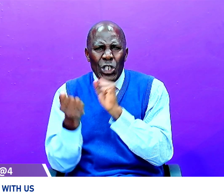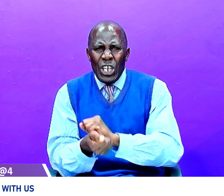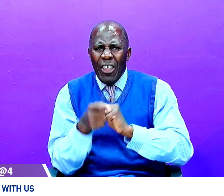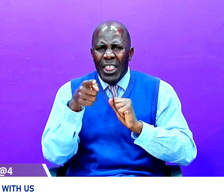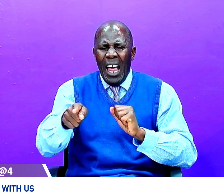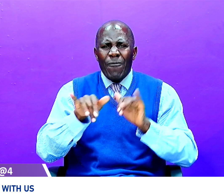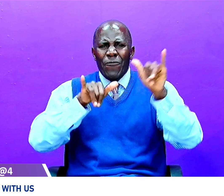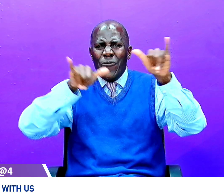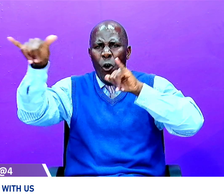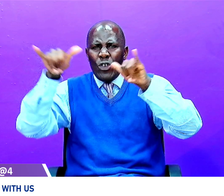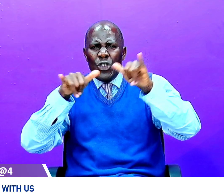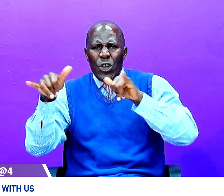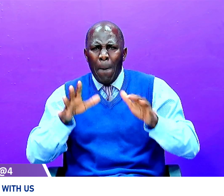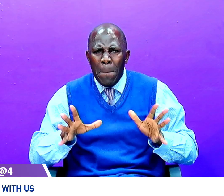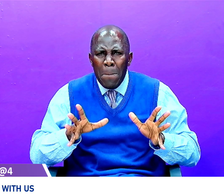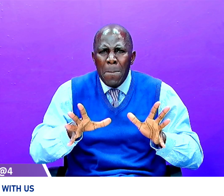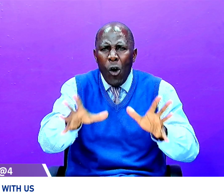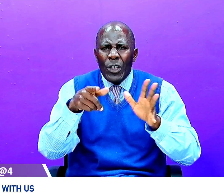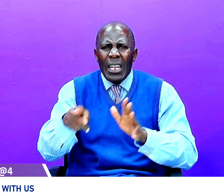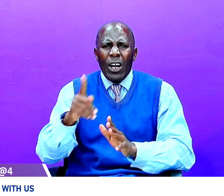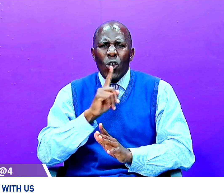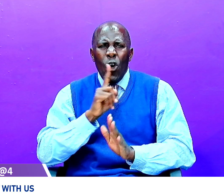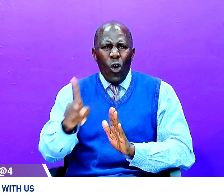illegally displacing residents.